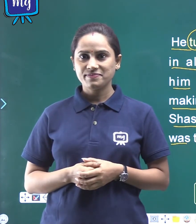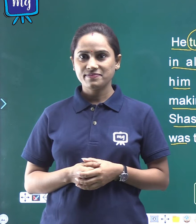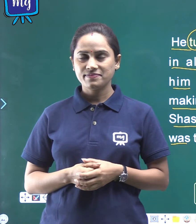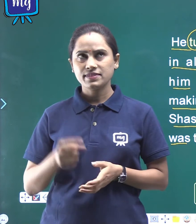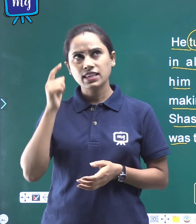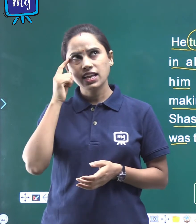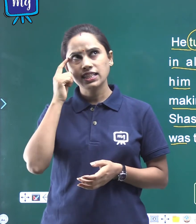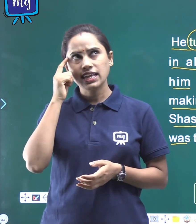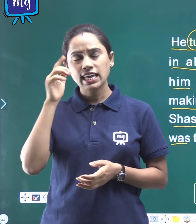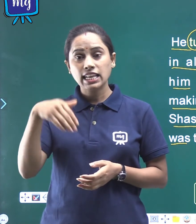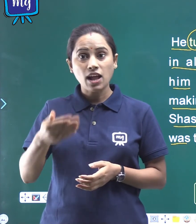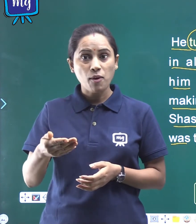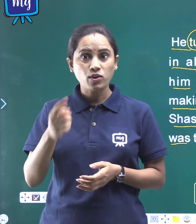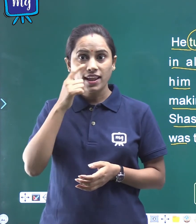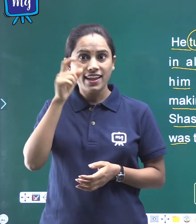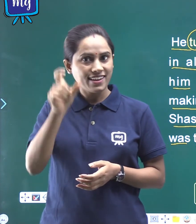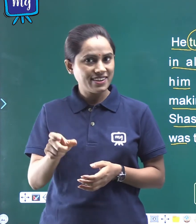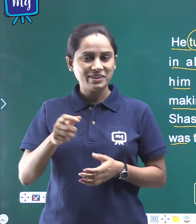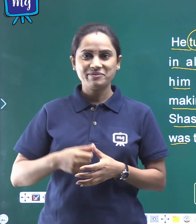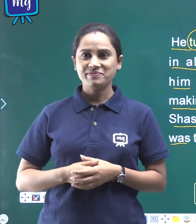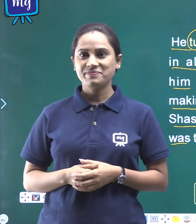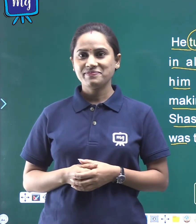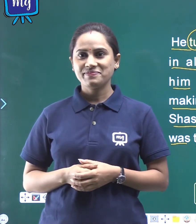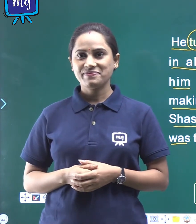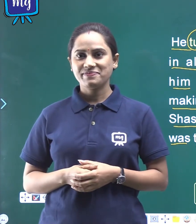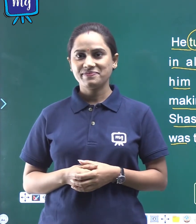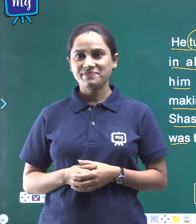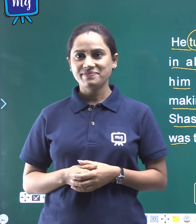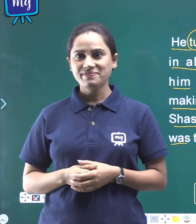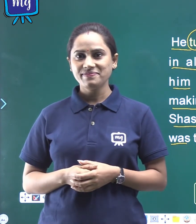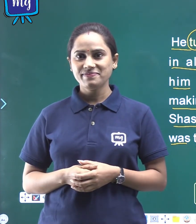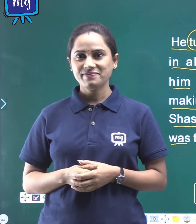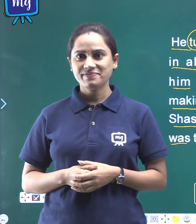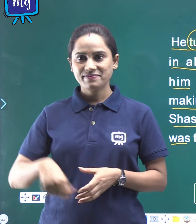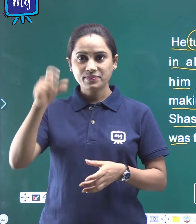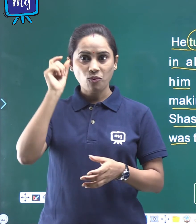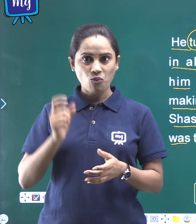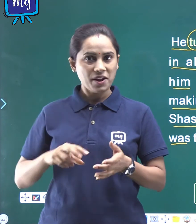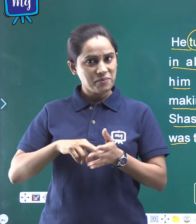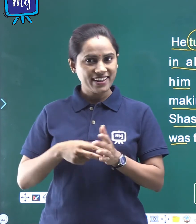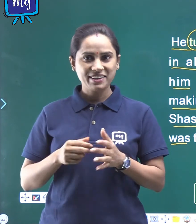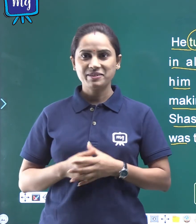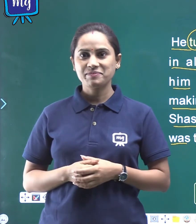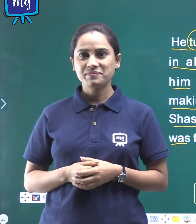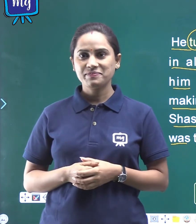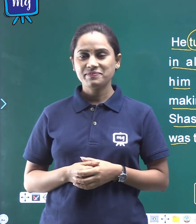thinking about a girl. Word meaning